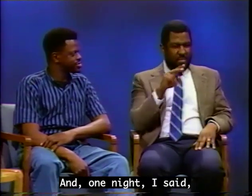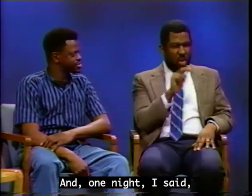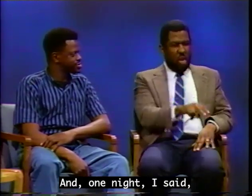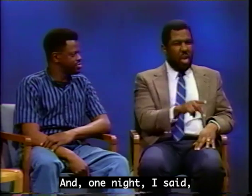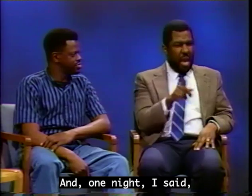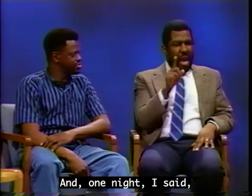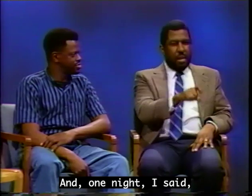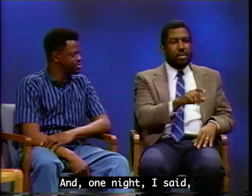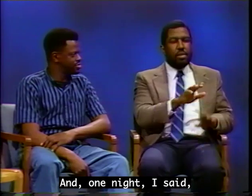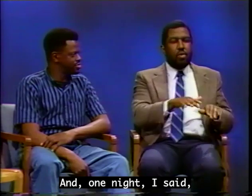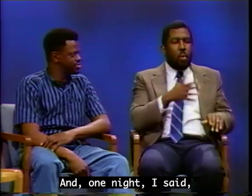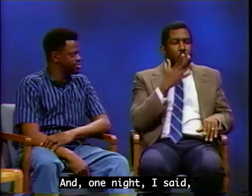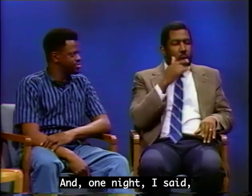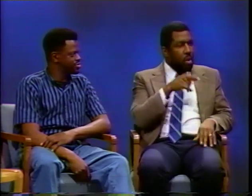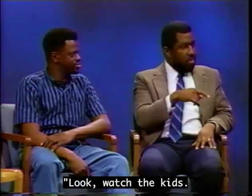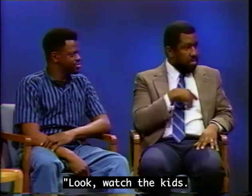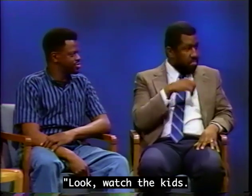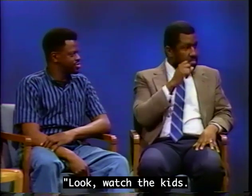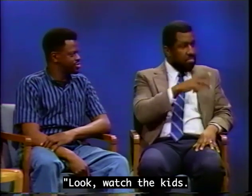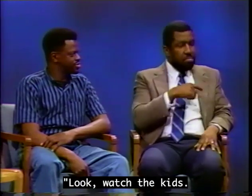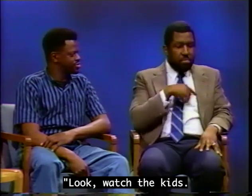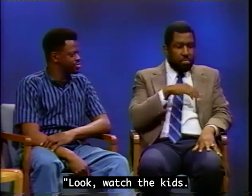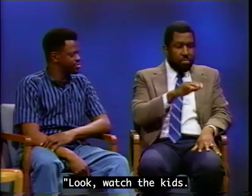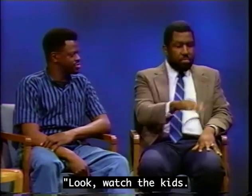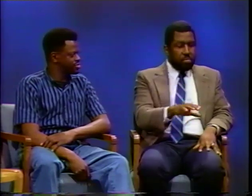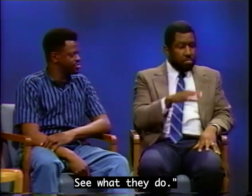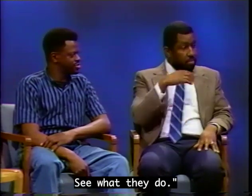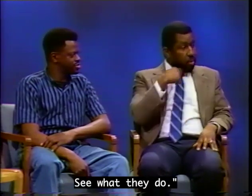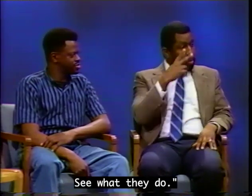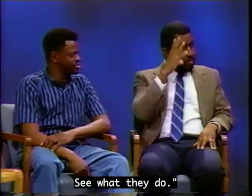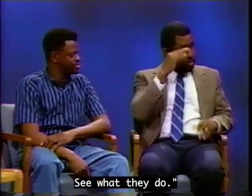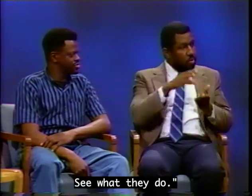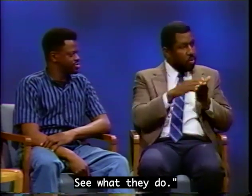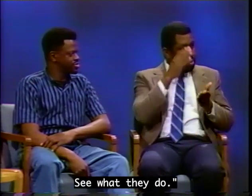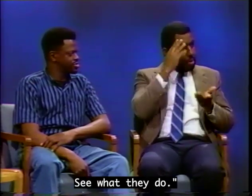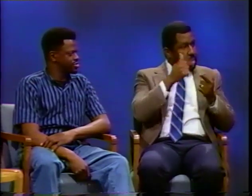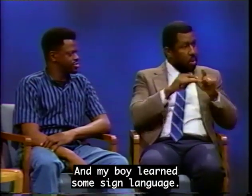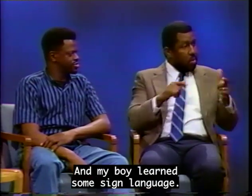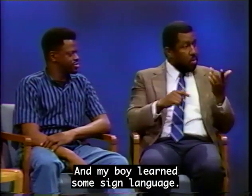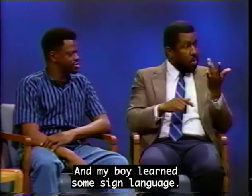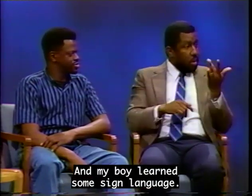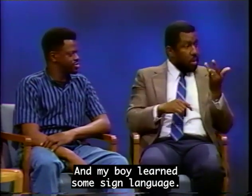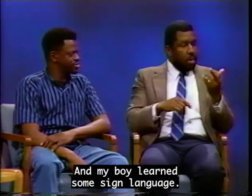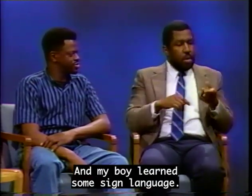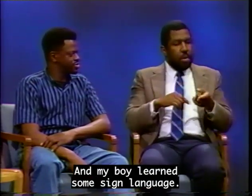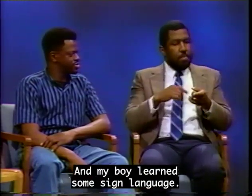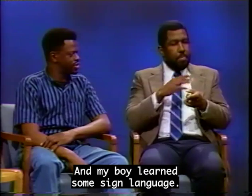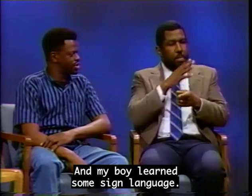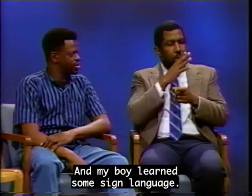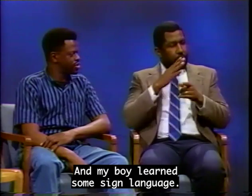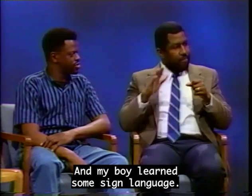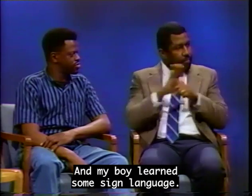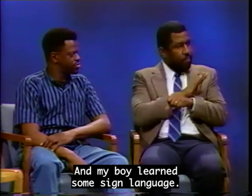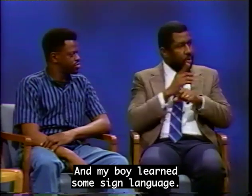one night he said, look and watch the kids, see what they do. And my boy learned some sign language,